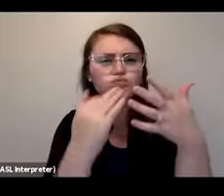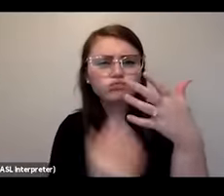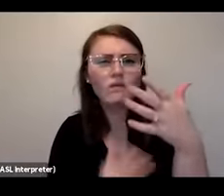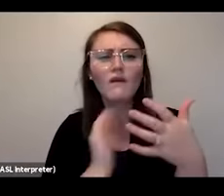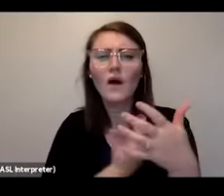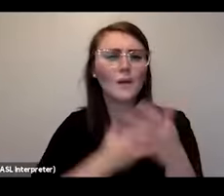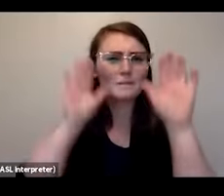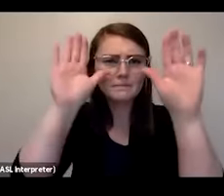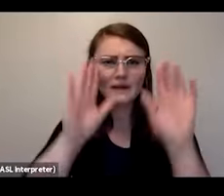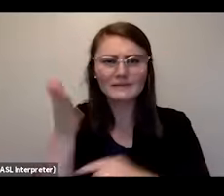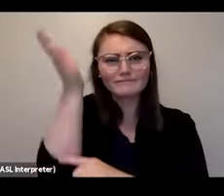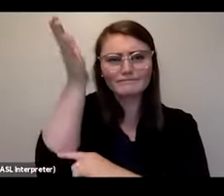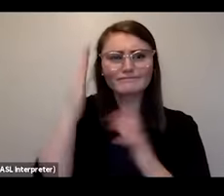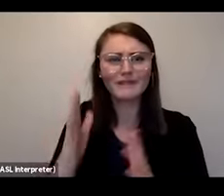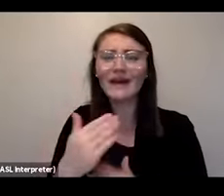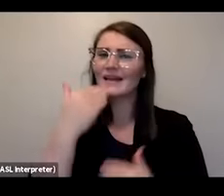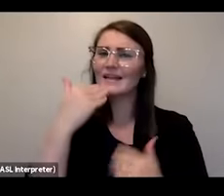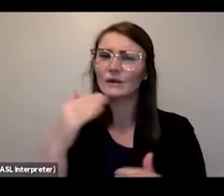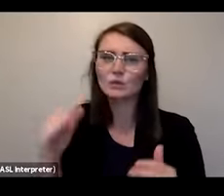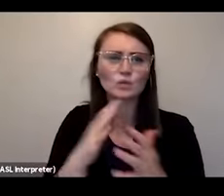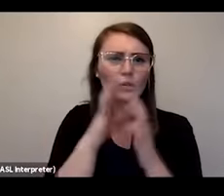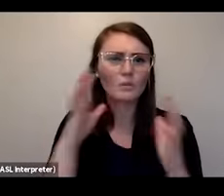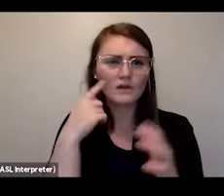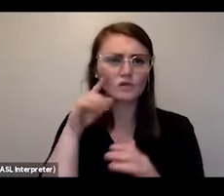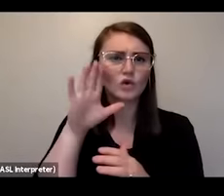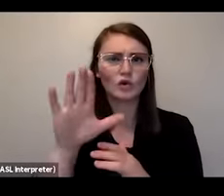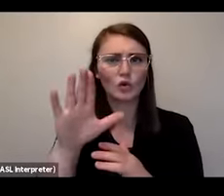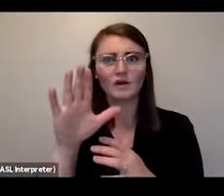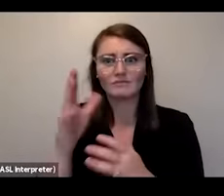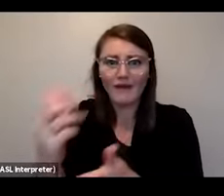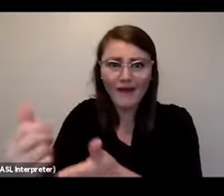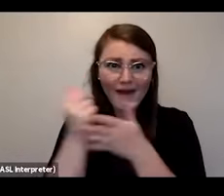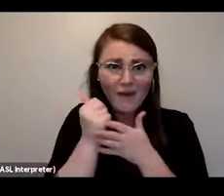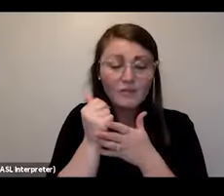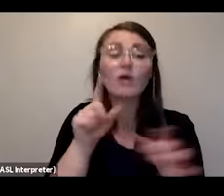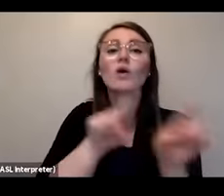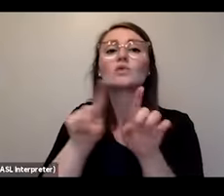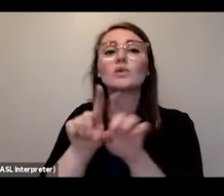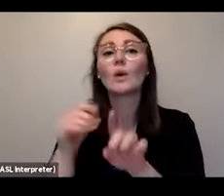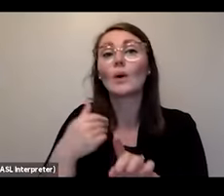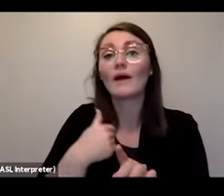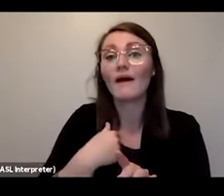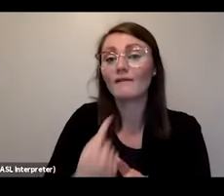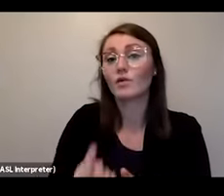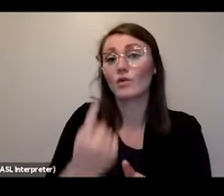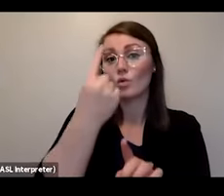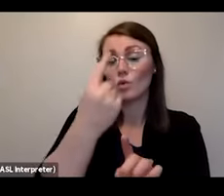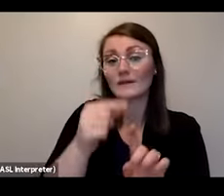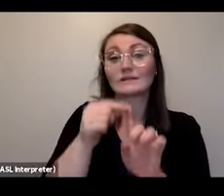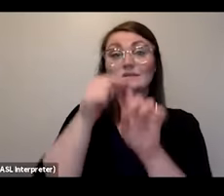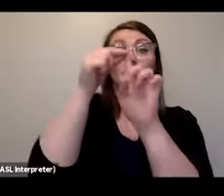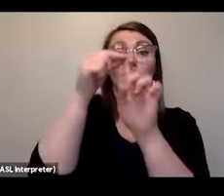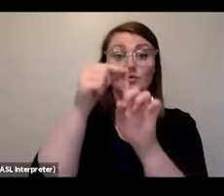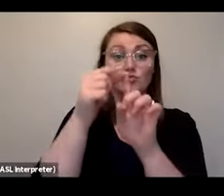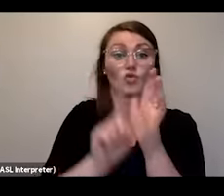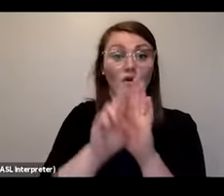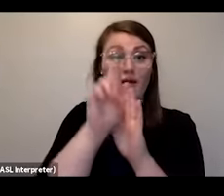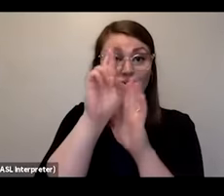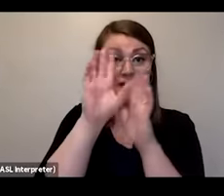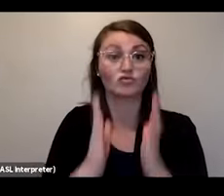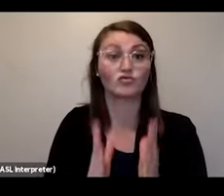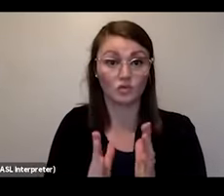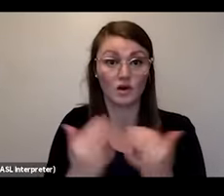and experience in the world of accessible STEM. A special thanks goes to astronaut Soyeon Lee for taking the time out of her busy schedule in